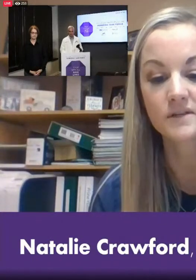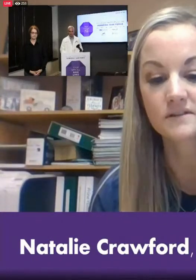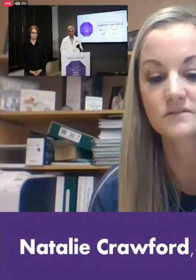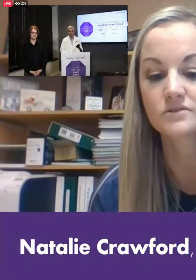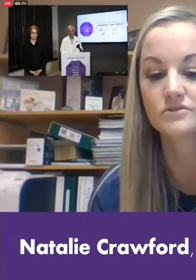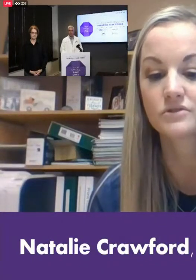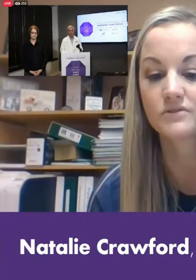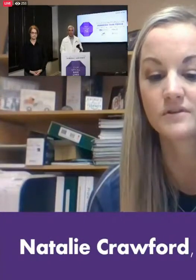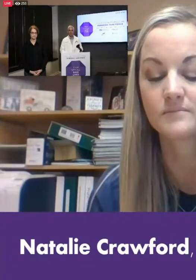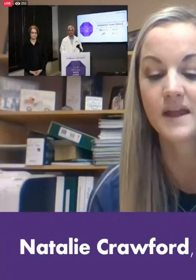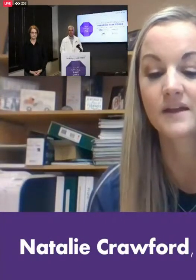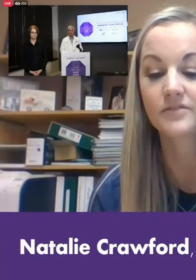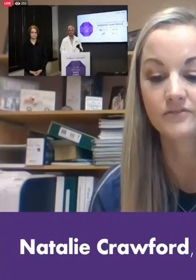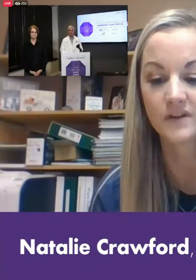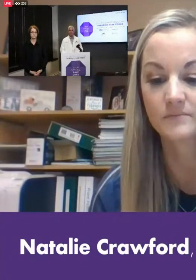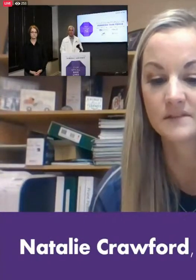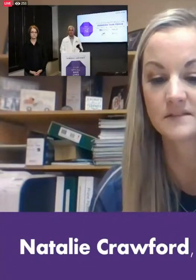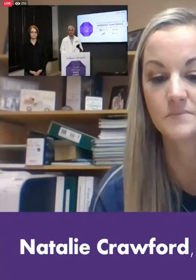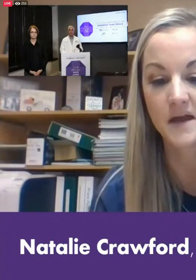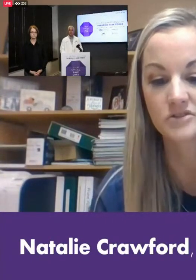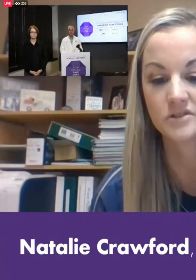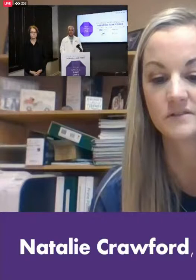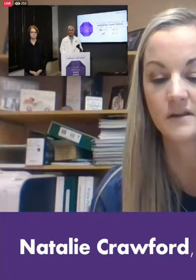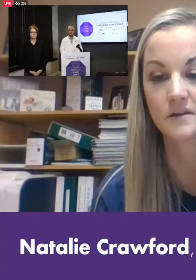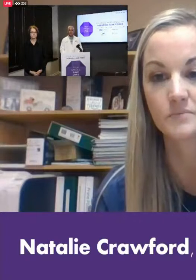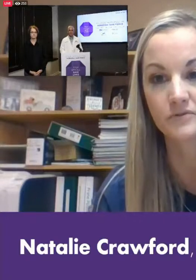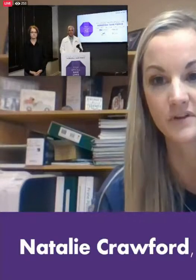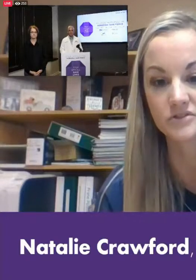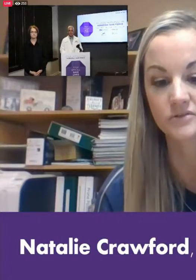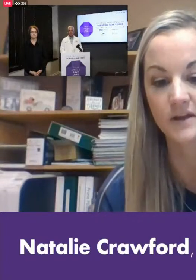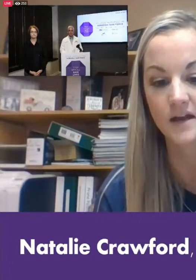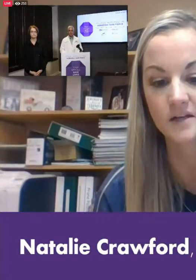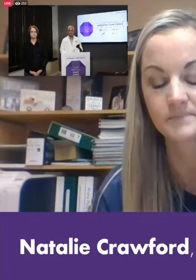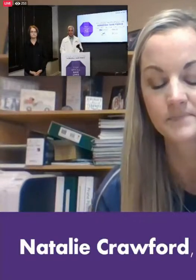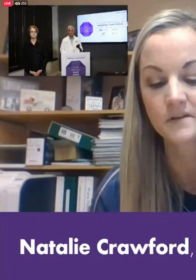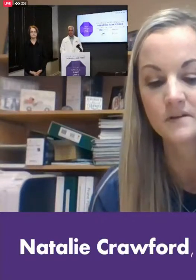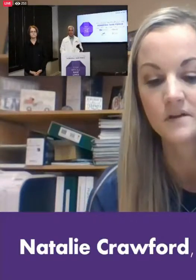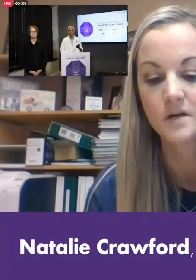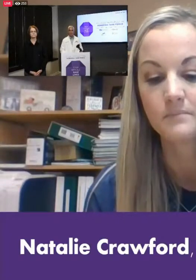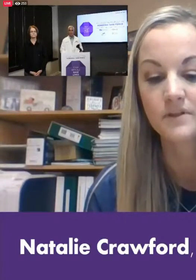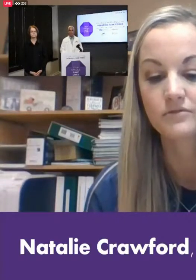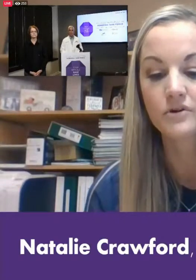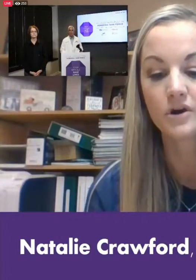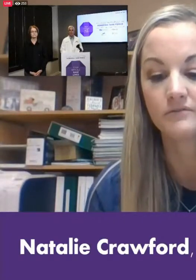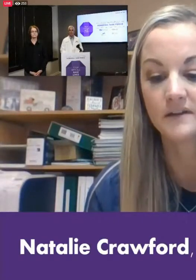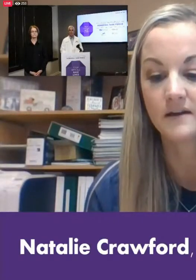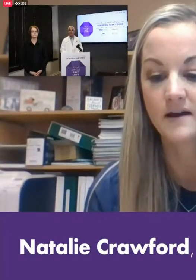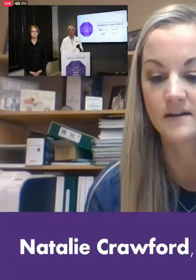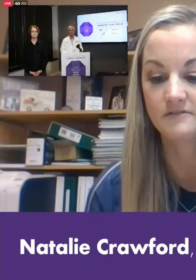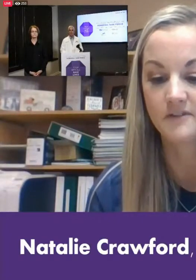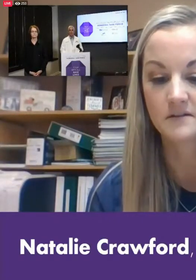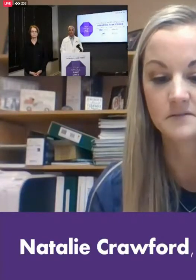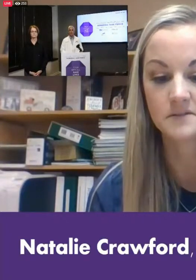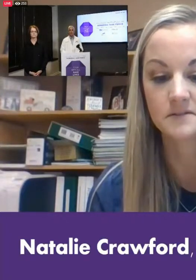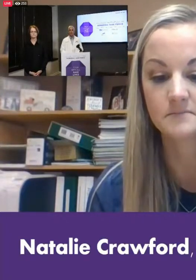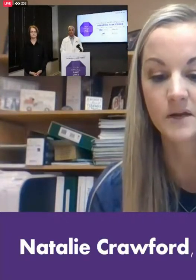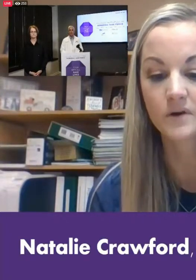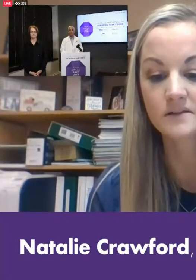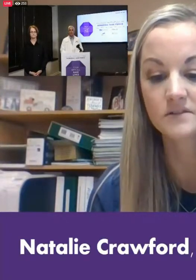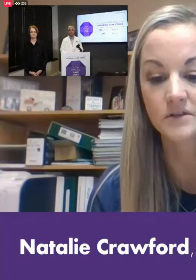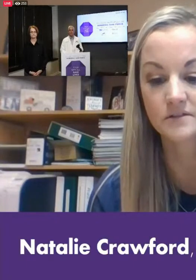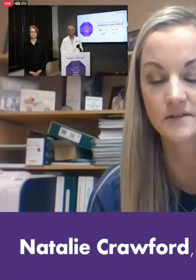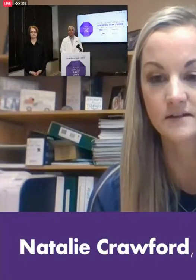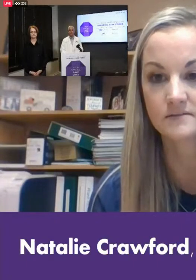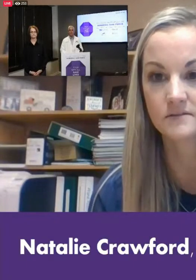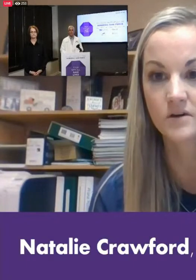their stories, show them and their families compassion and professional care. But through COVID, I have found